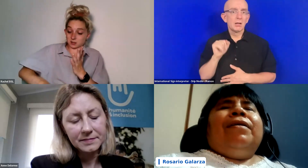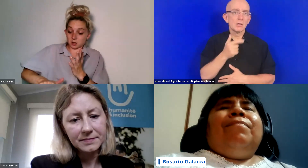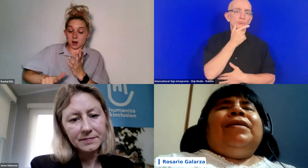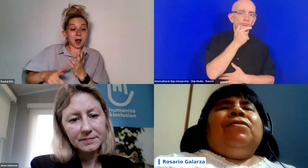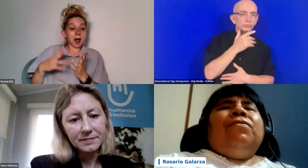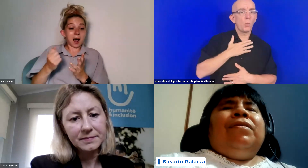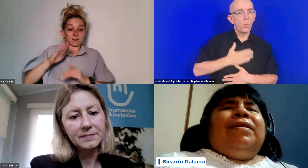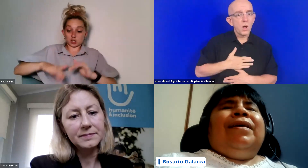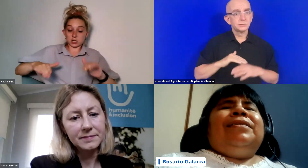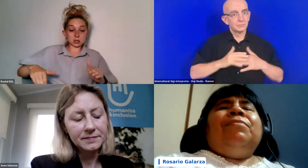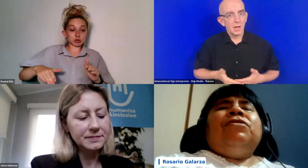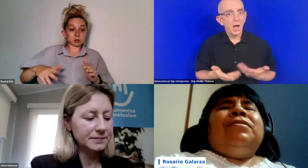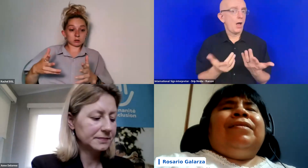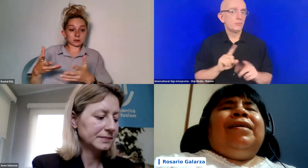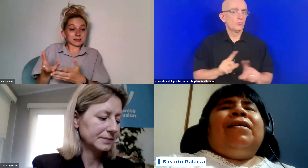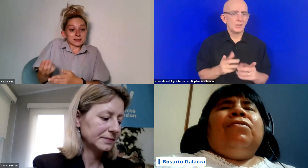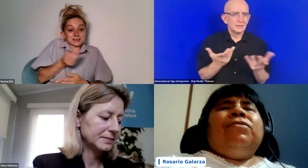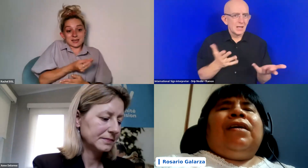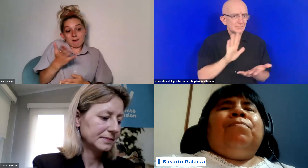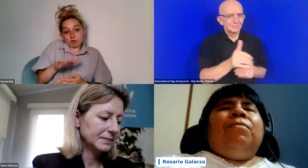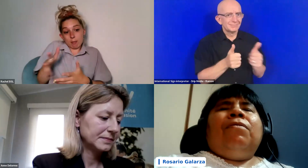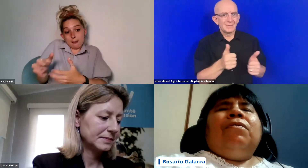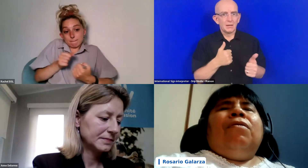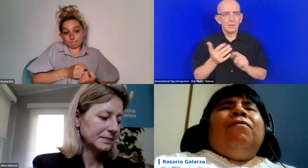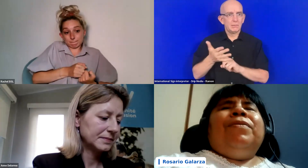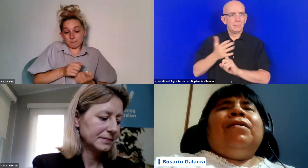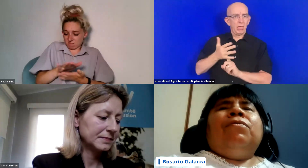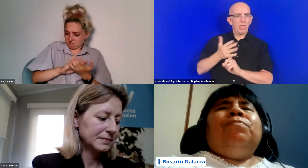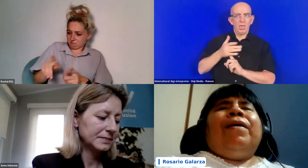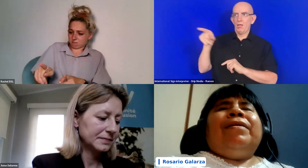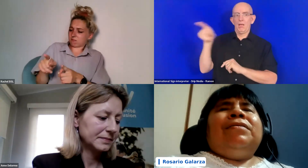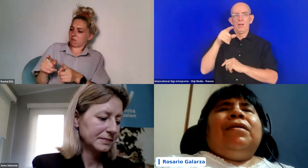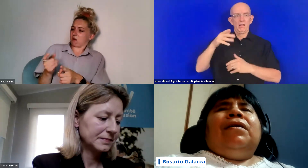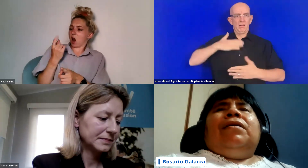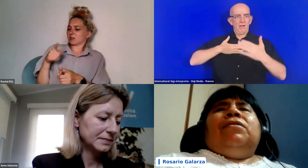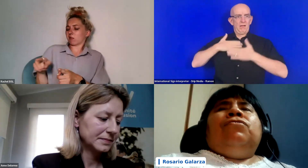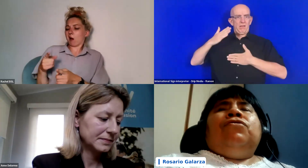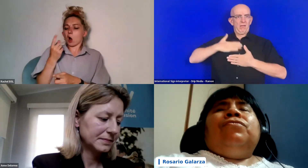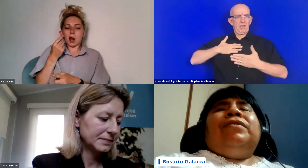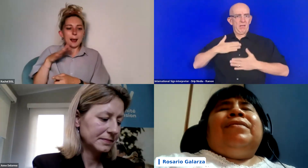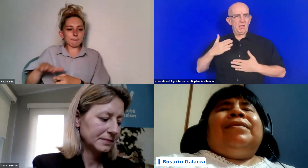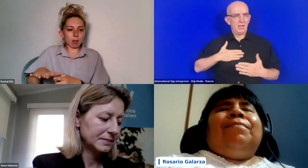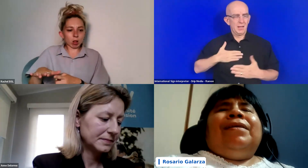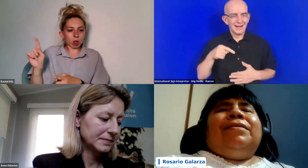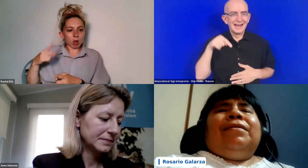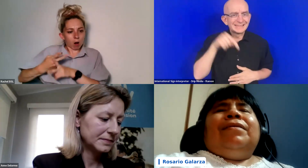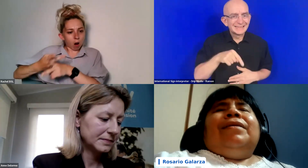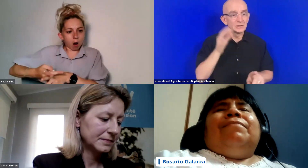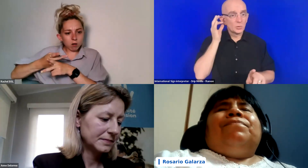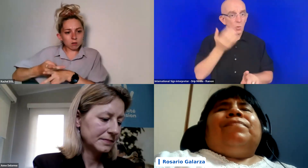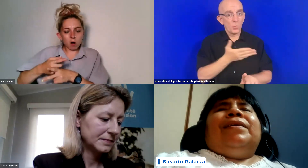care based on the assumption that they are not capable of being good parents due to their